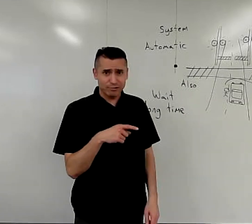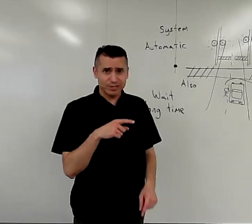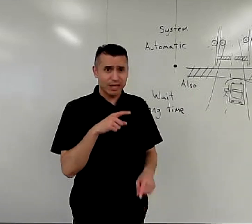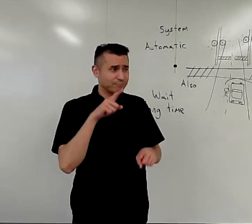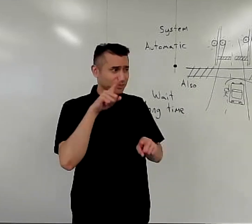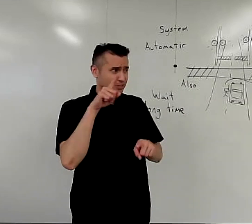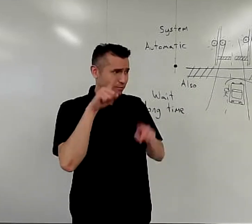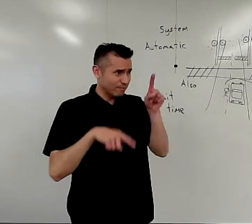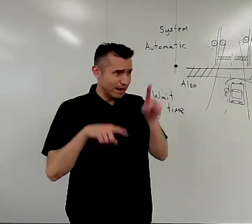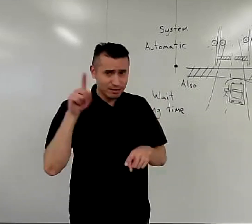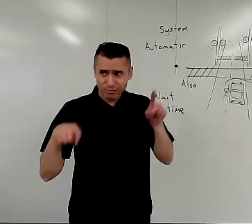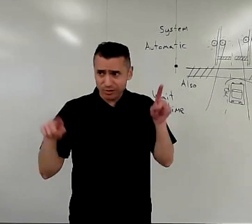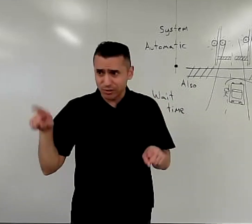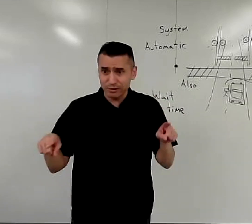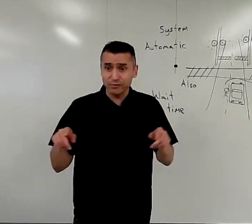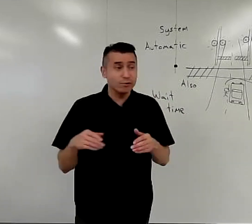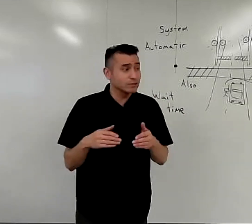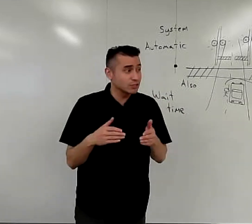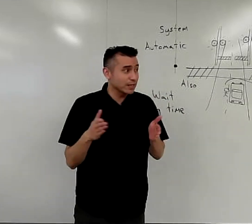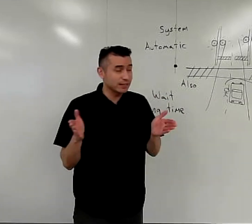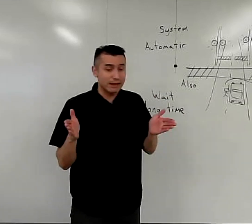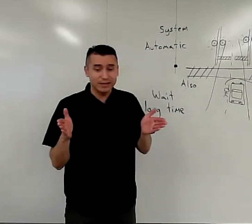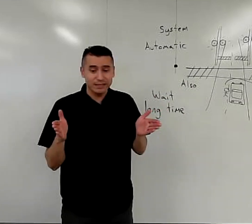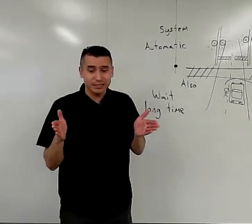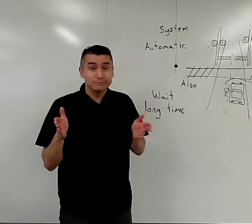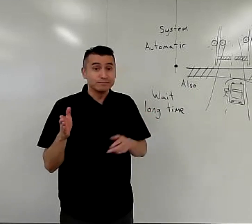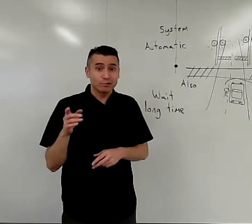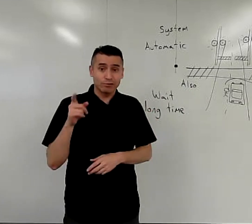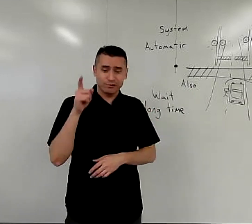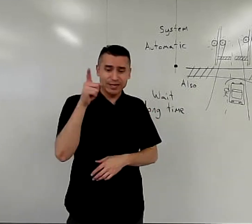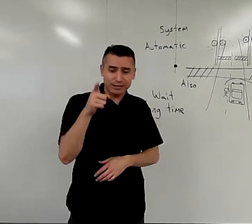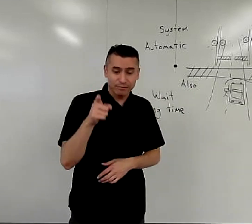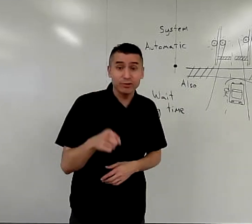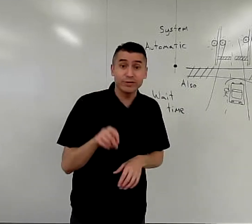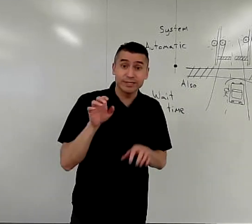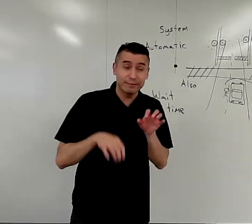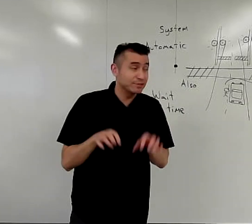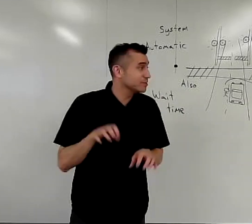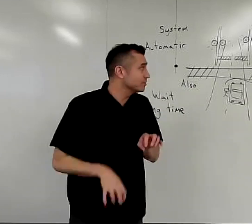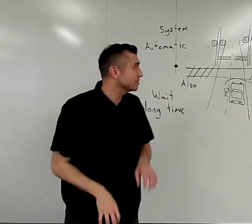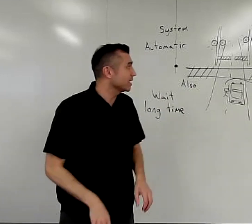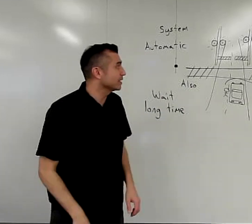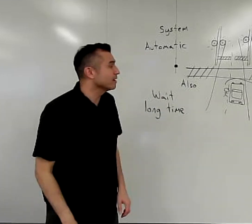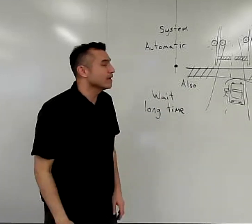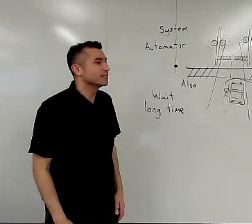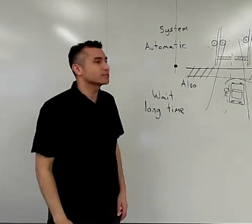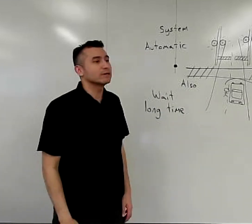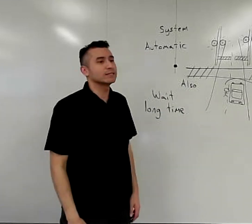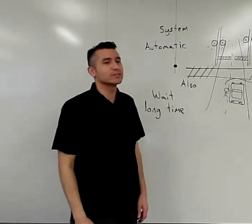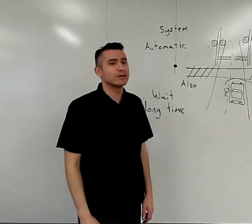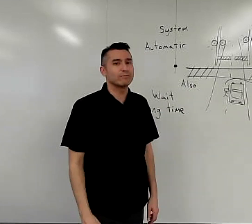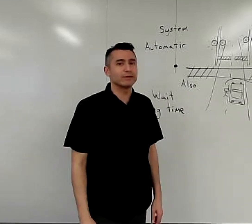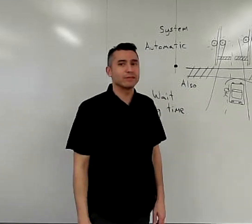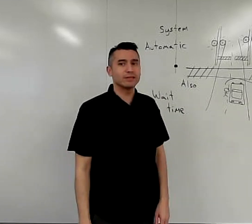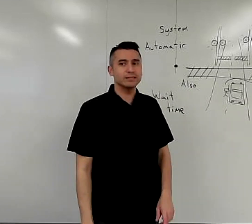I'm going to assign a random word to you. If you know it, just say it aloud in English, or if you're attending remotely, you can type in the Zoom chat there. Let's go ahead and start with this